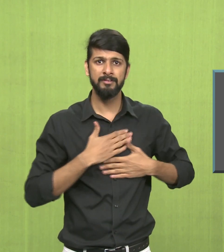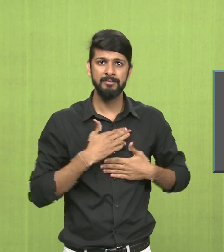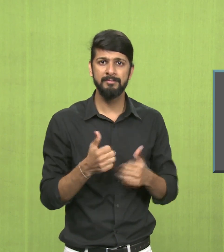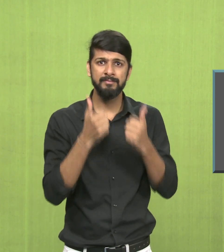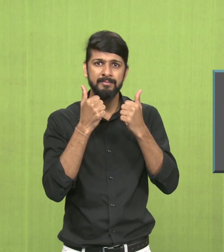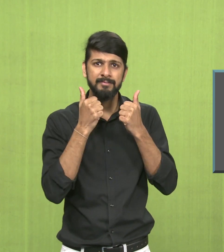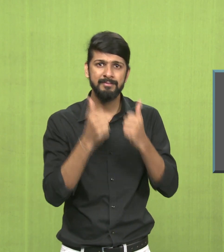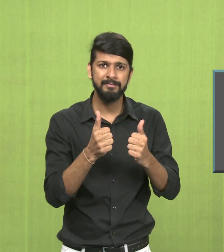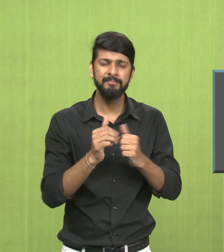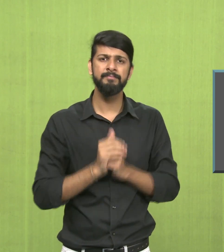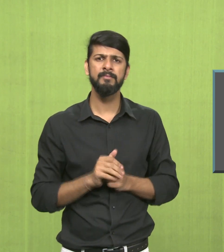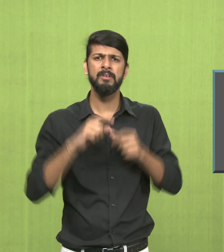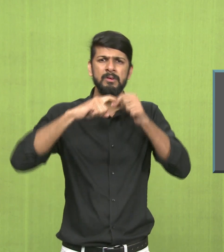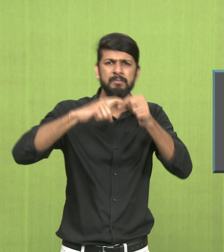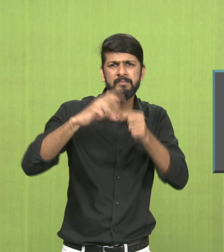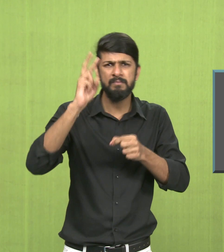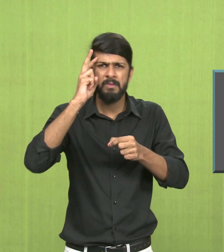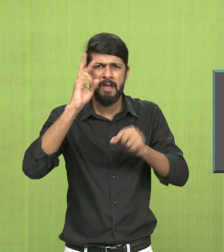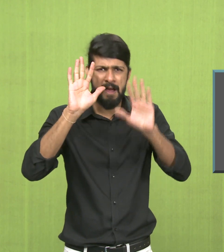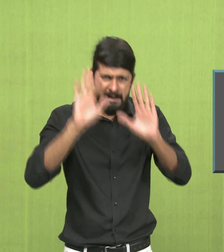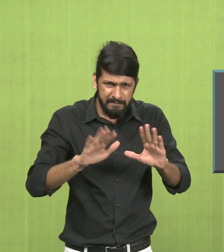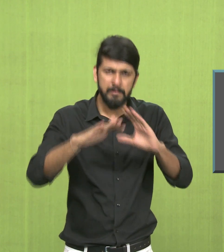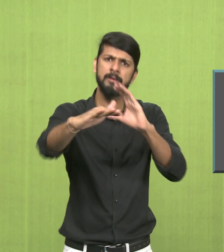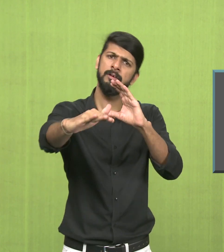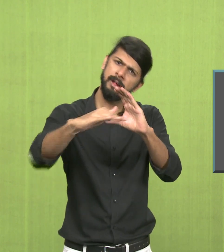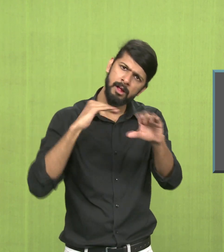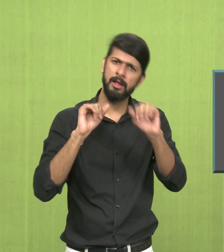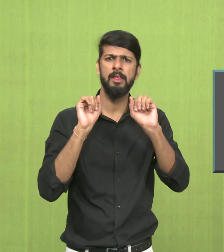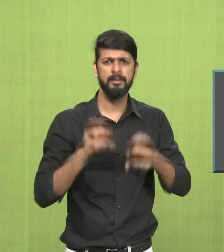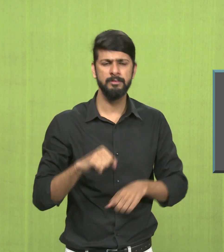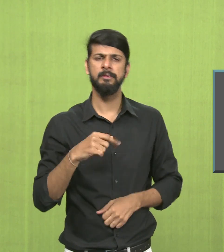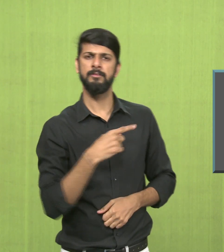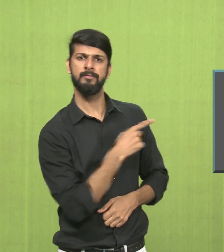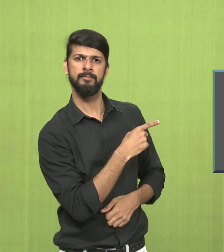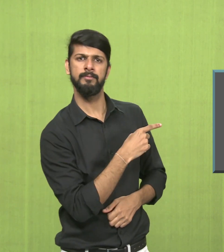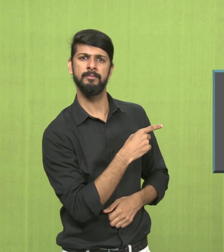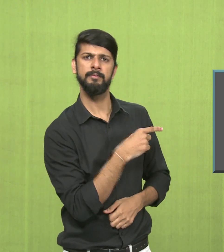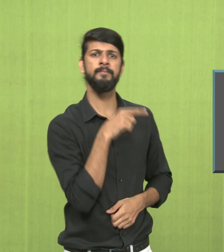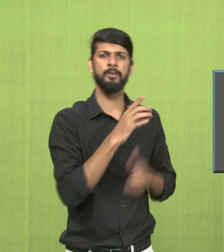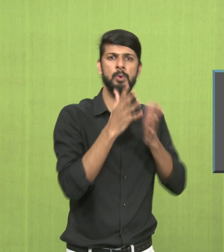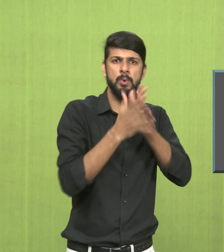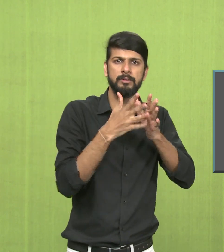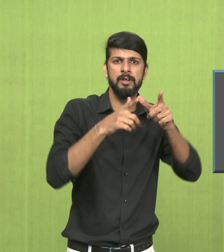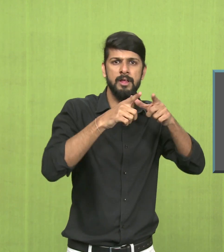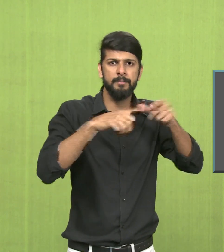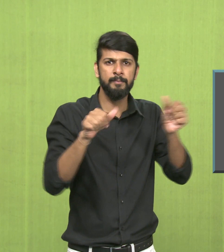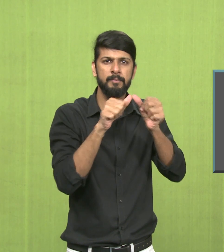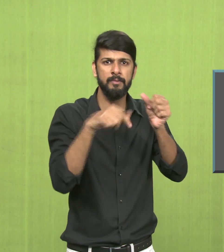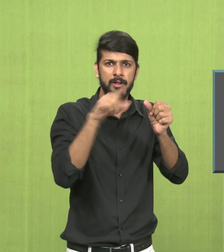I hope you enjoyed watching part 2 of the lesson. If you have any queries, please email us at the rate